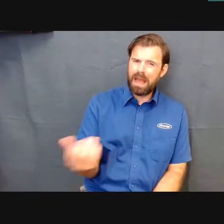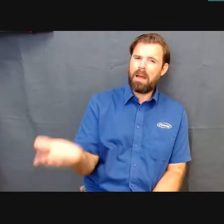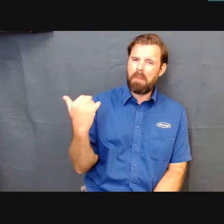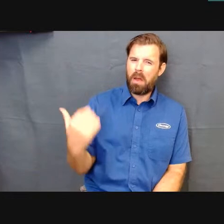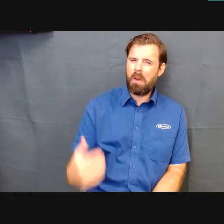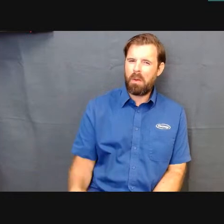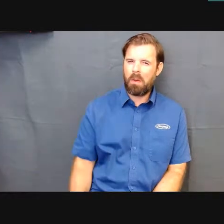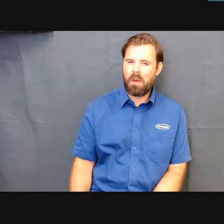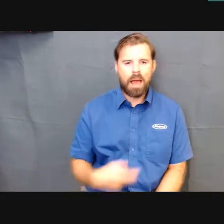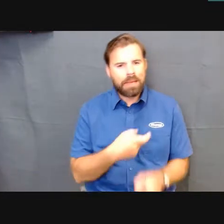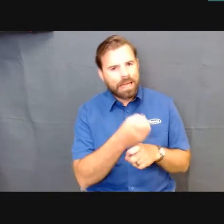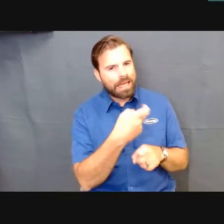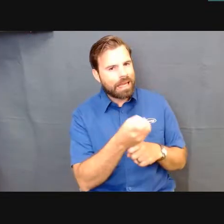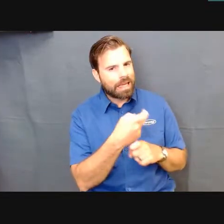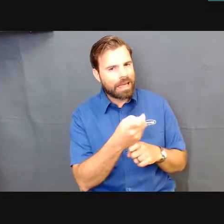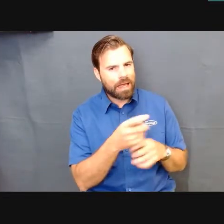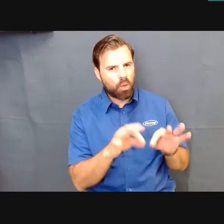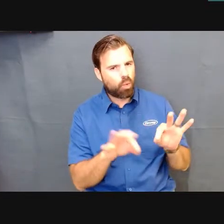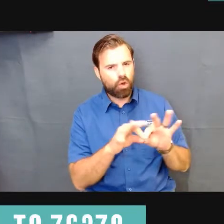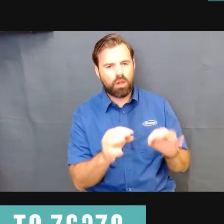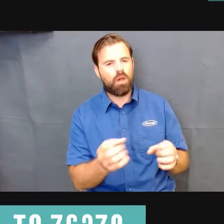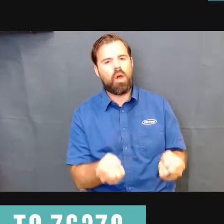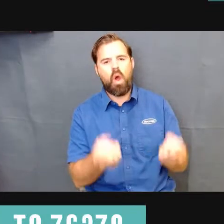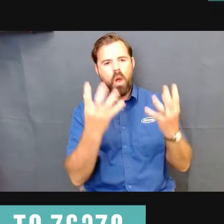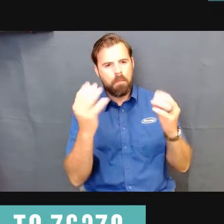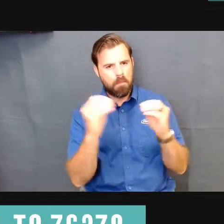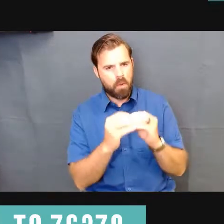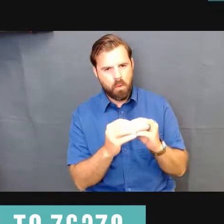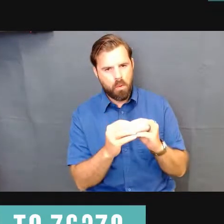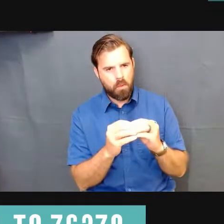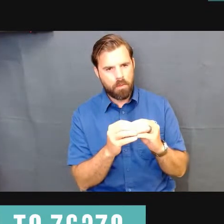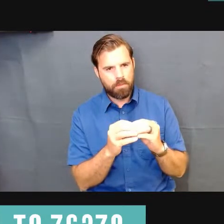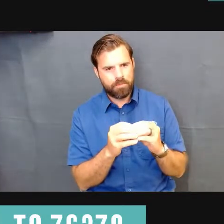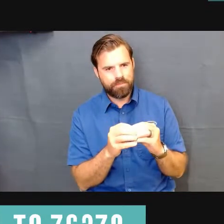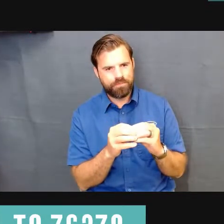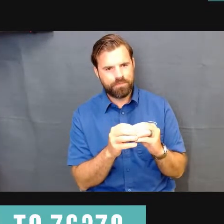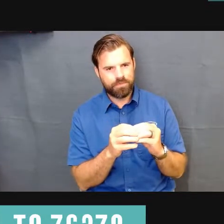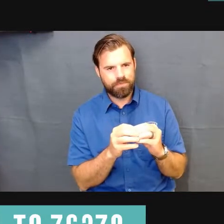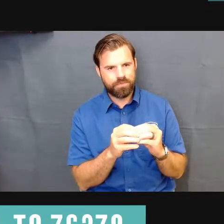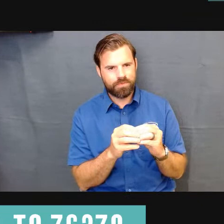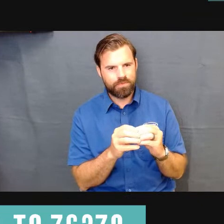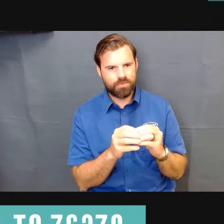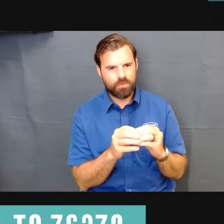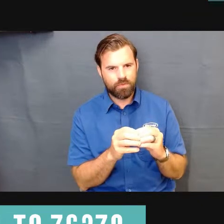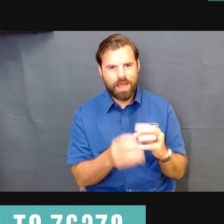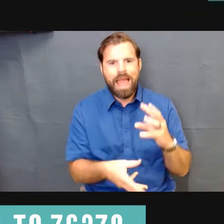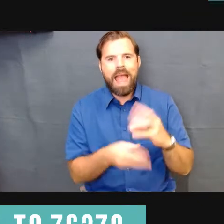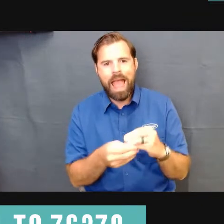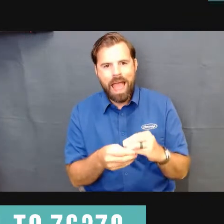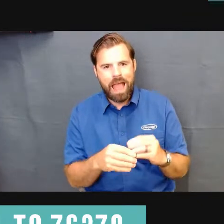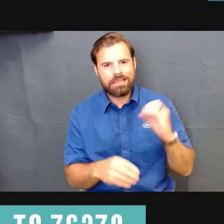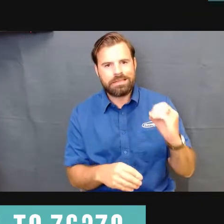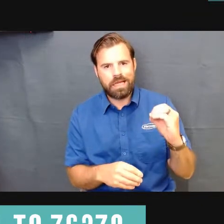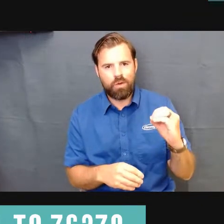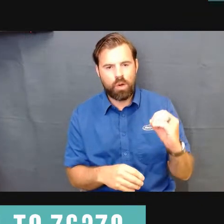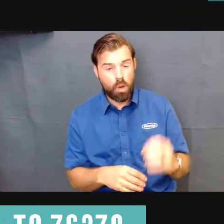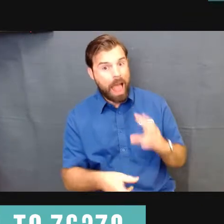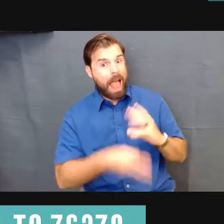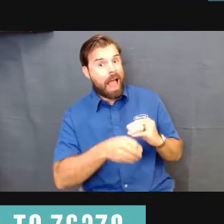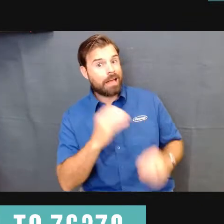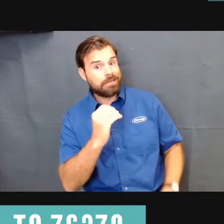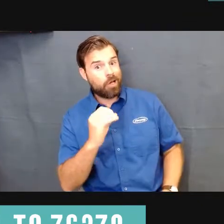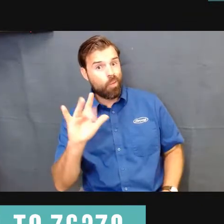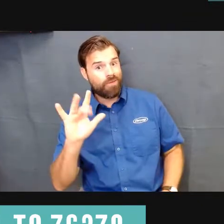on, man. I'm kidding. It's worth so much more. Right. Add a zero. Add a zero. Okay. So